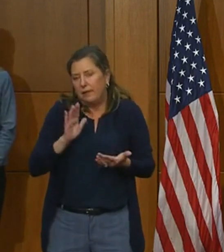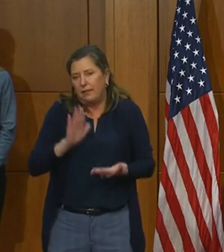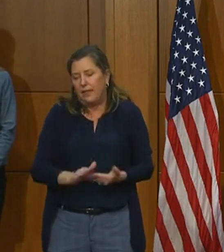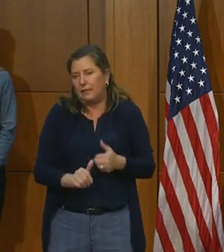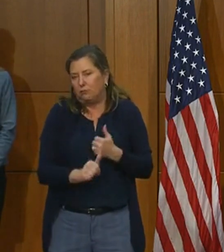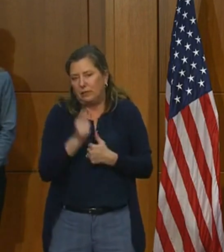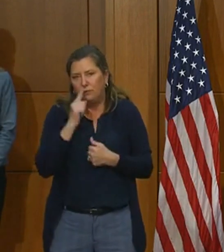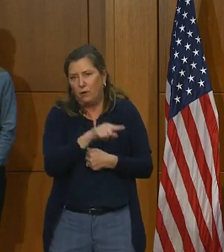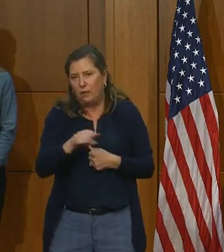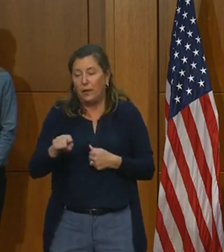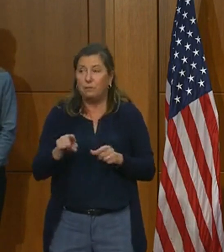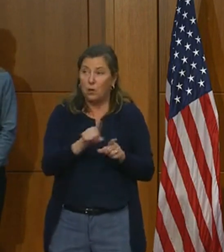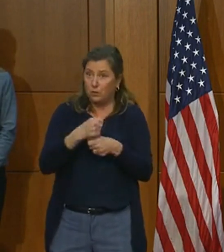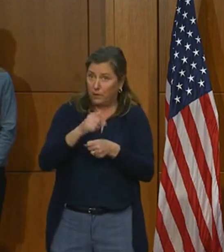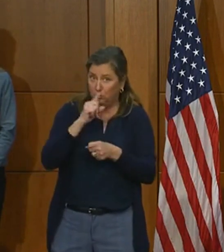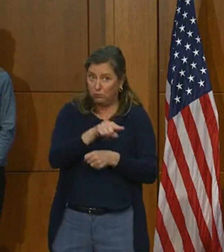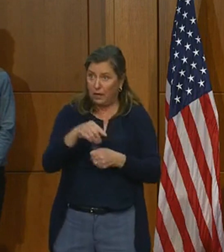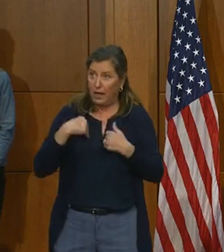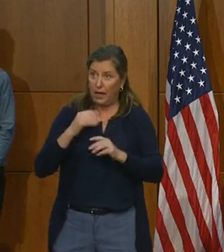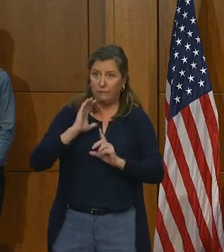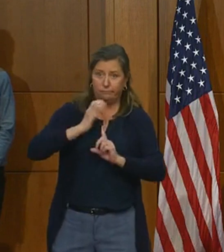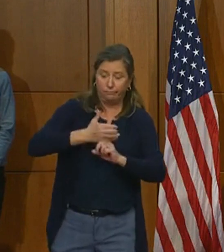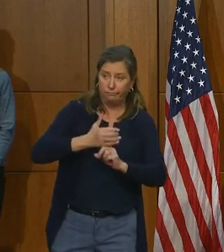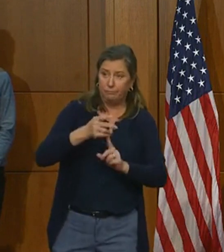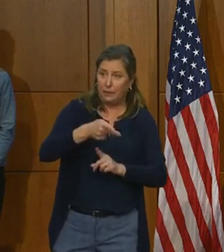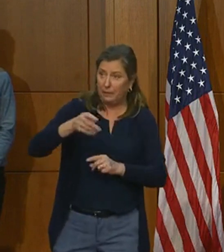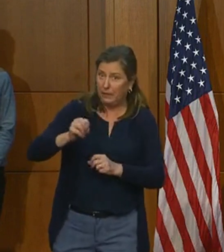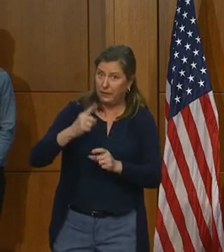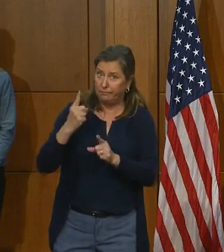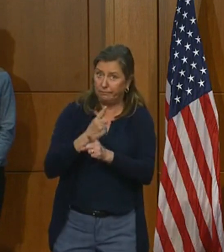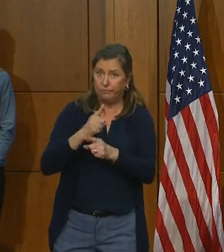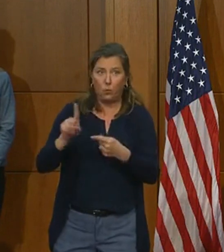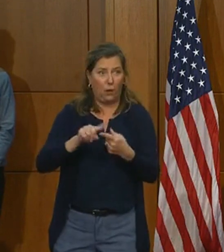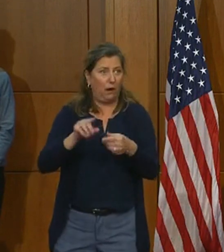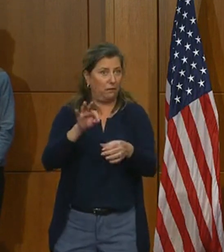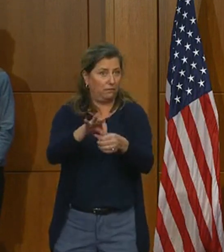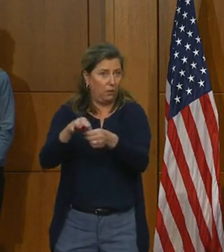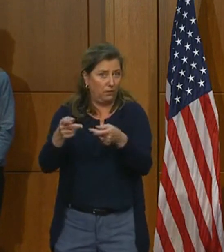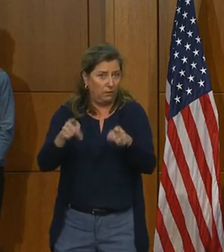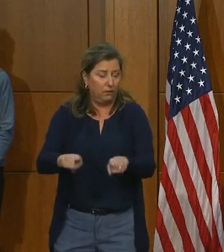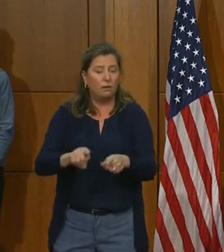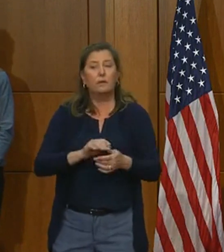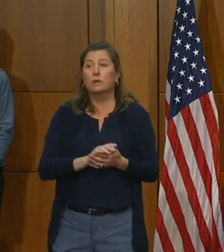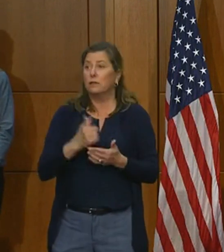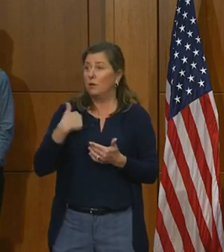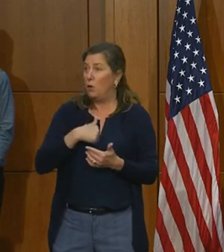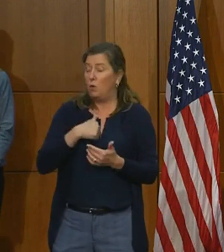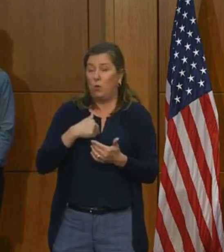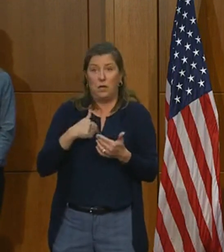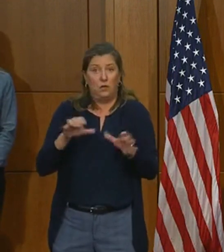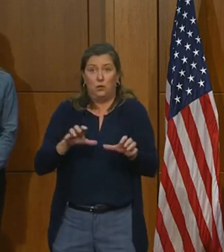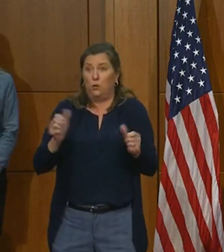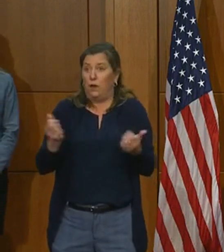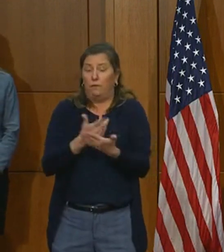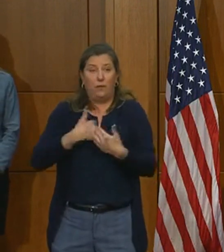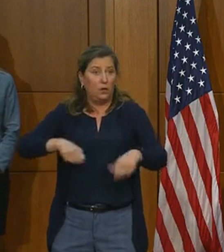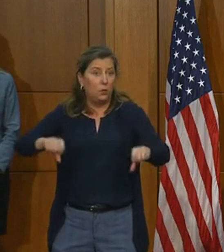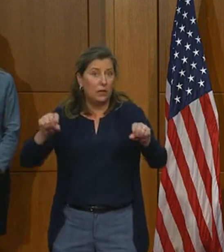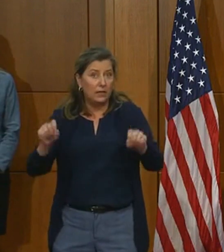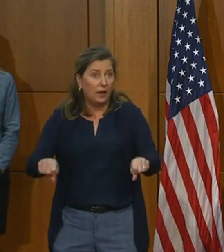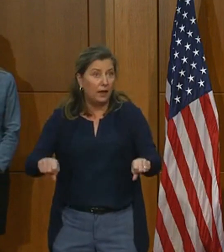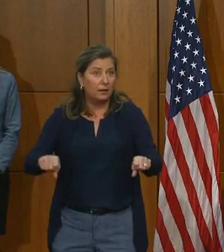have the PPE, the personal protective equipment, at the polling places. So we're taking all measures that we can,